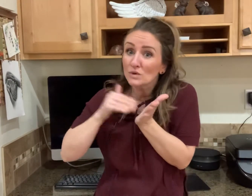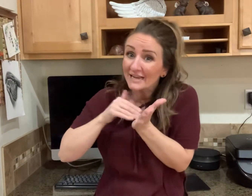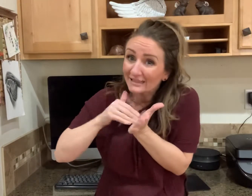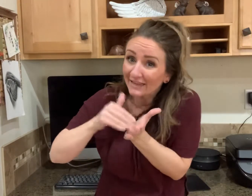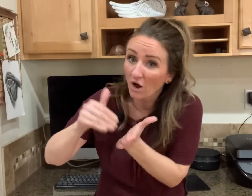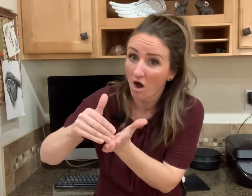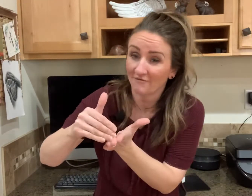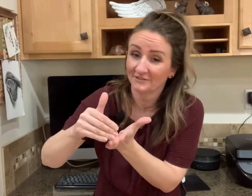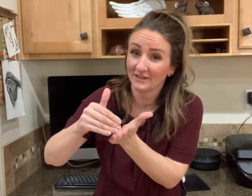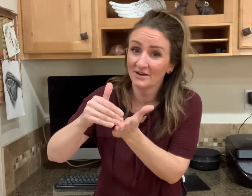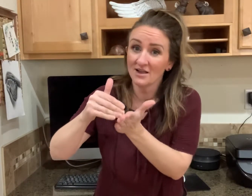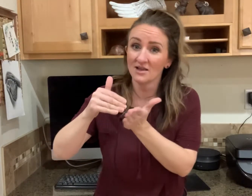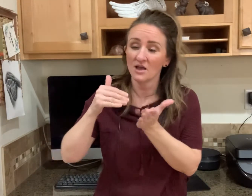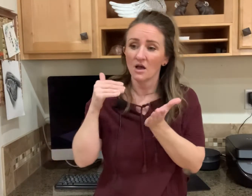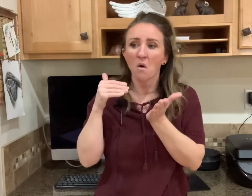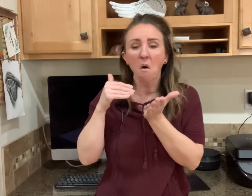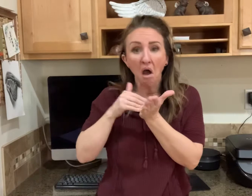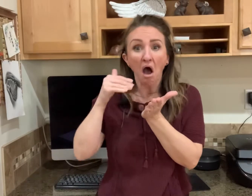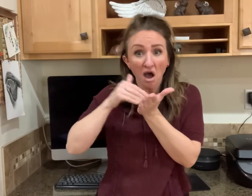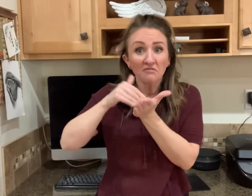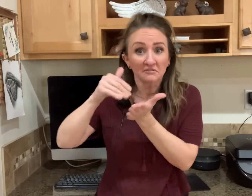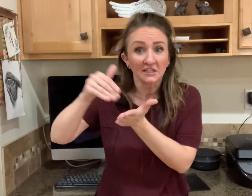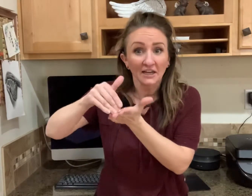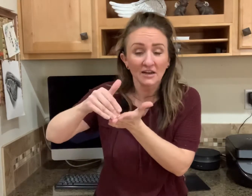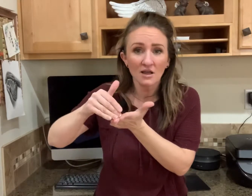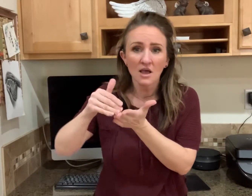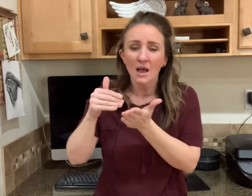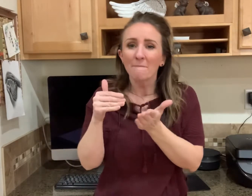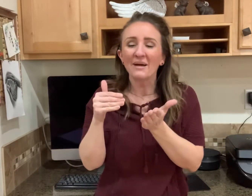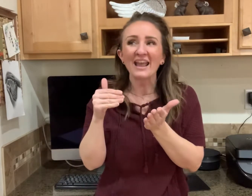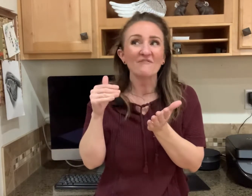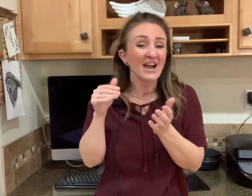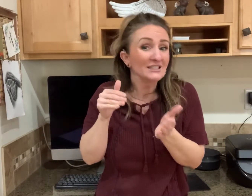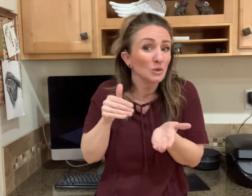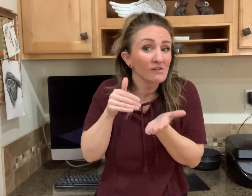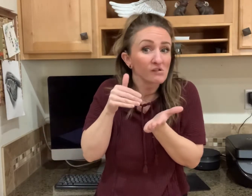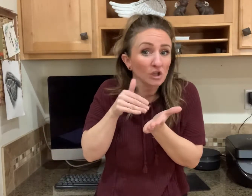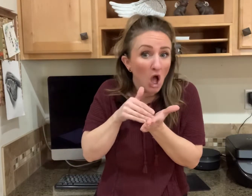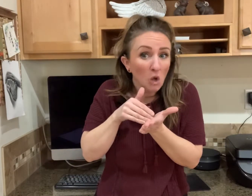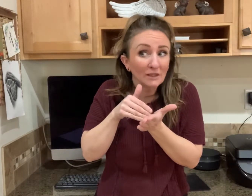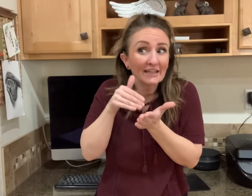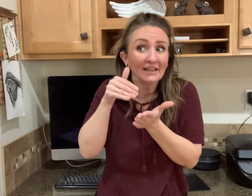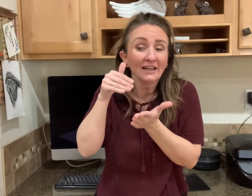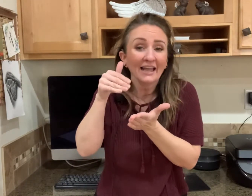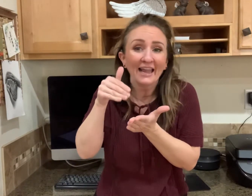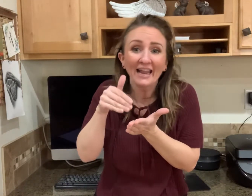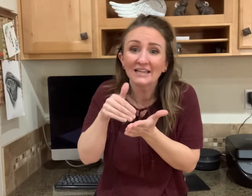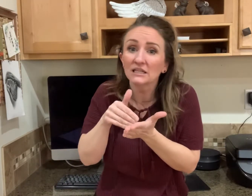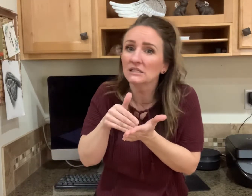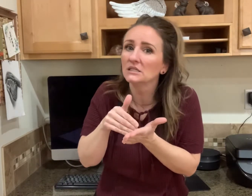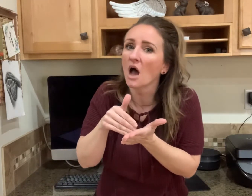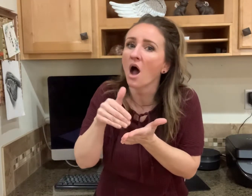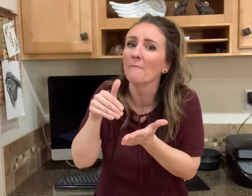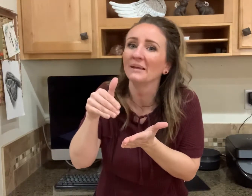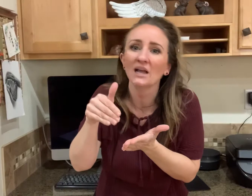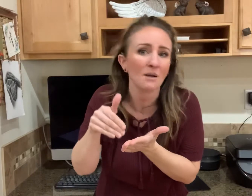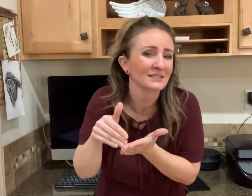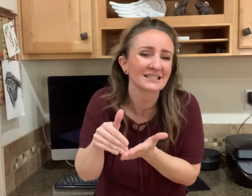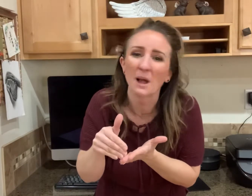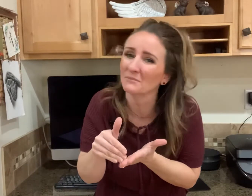really often or often, but if I do it slowly, it does not become